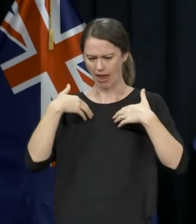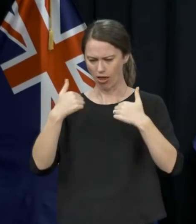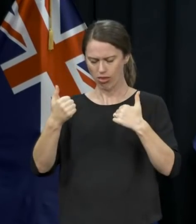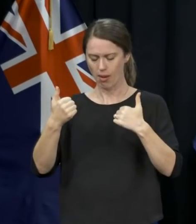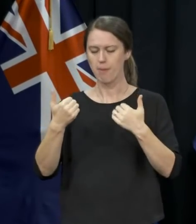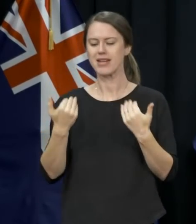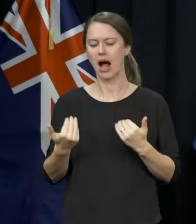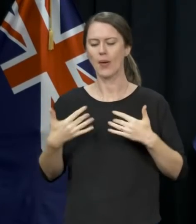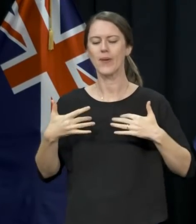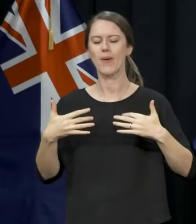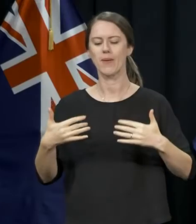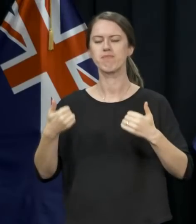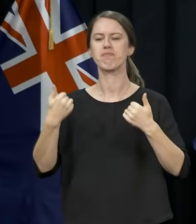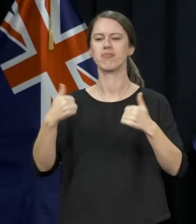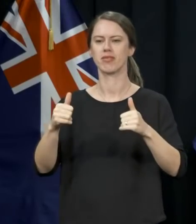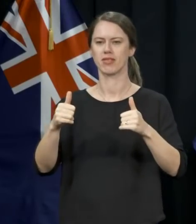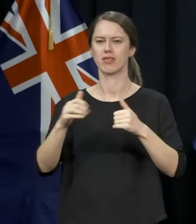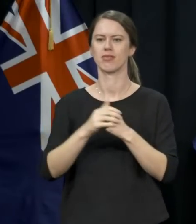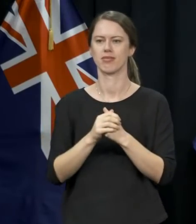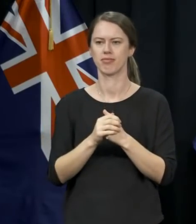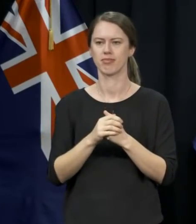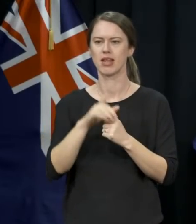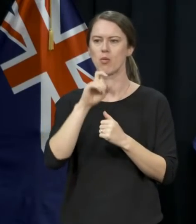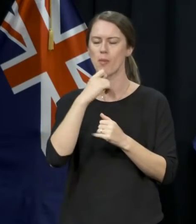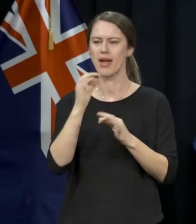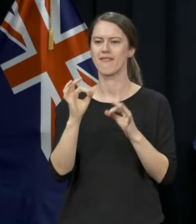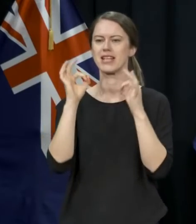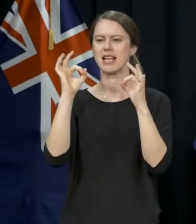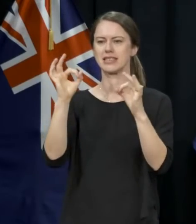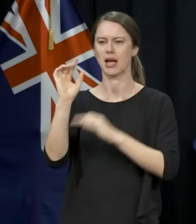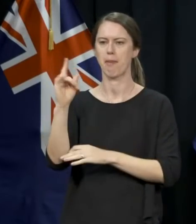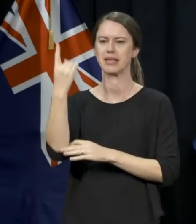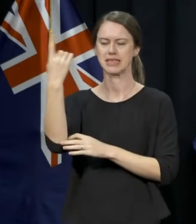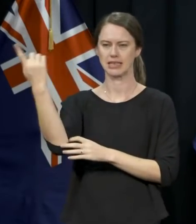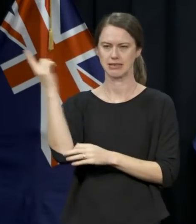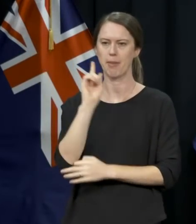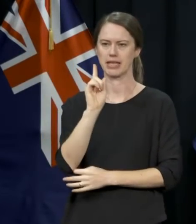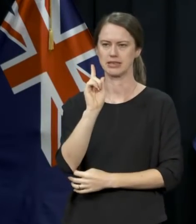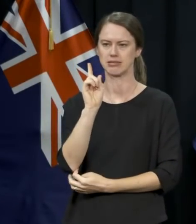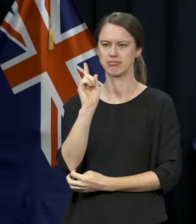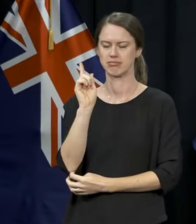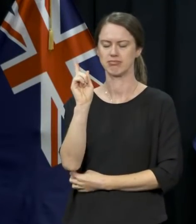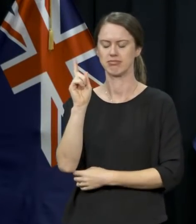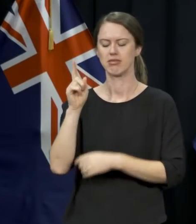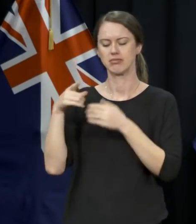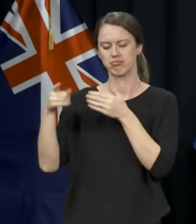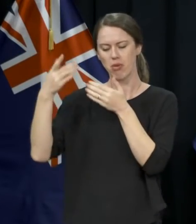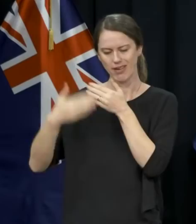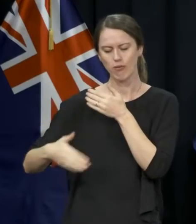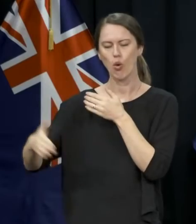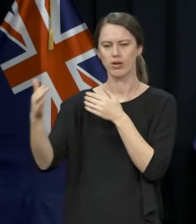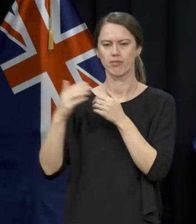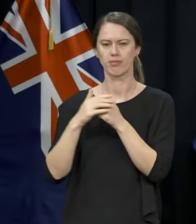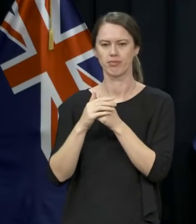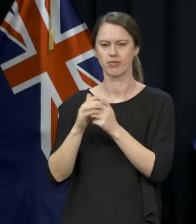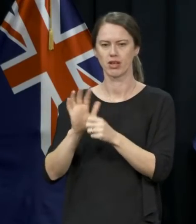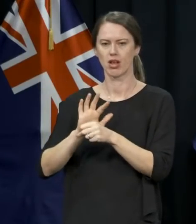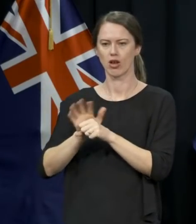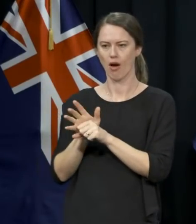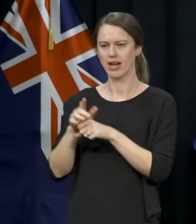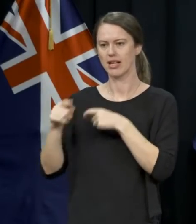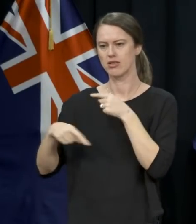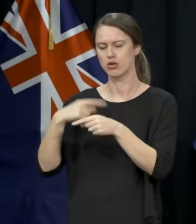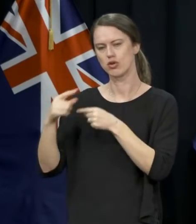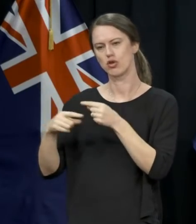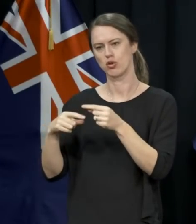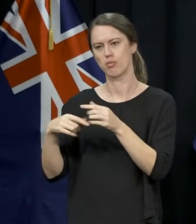now. You'll see that there's going to be an exceptionally able minister appointed and taking things forward on a stable footing where COVID continues to be a big